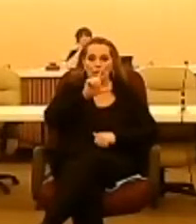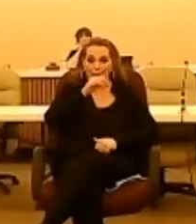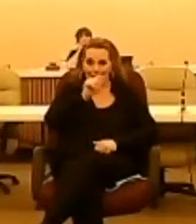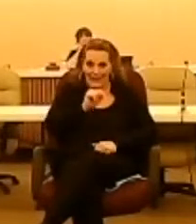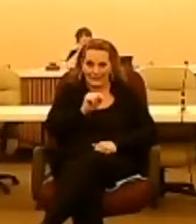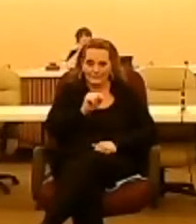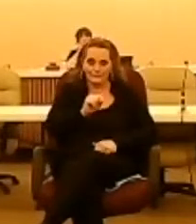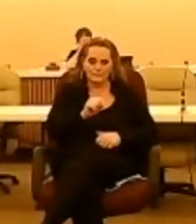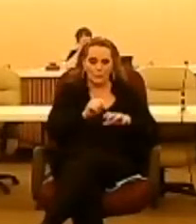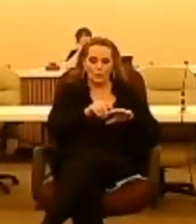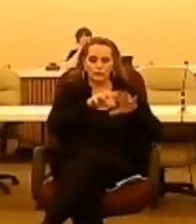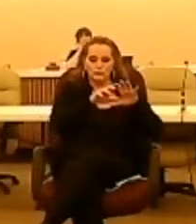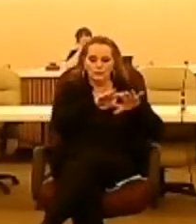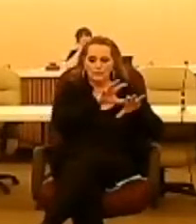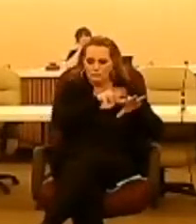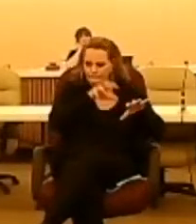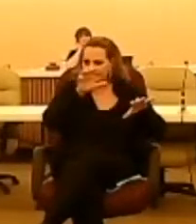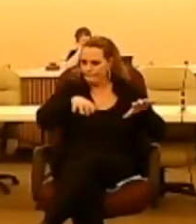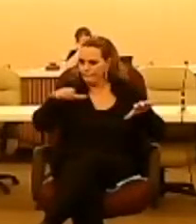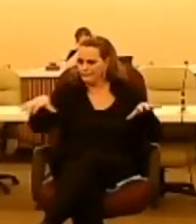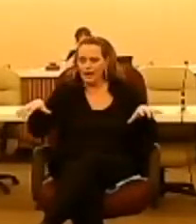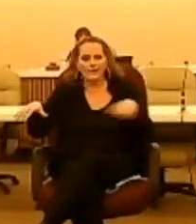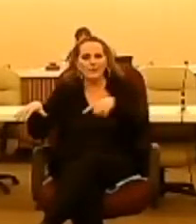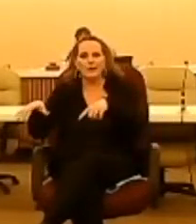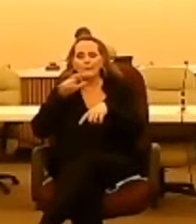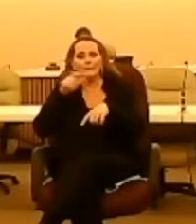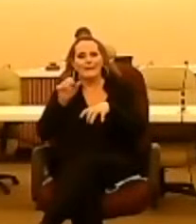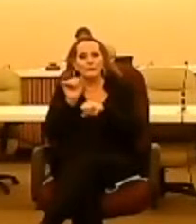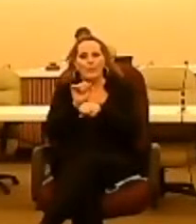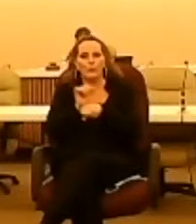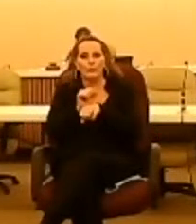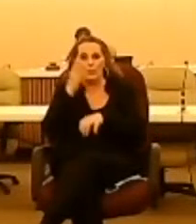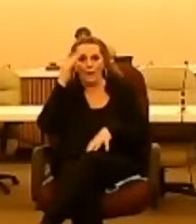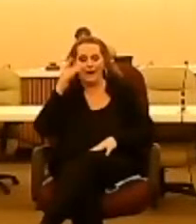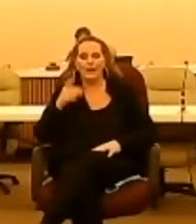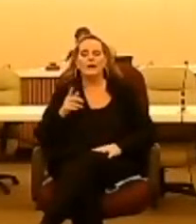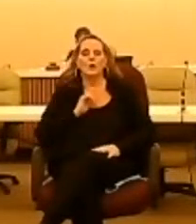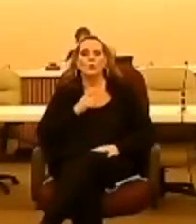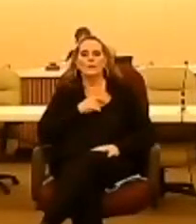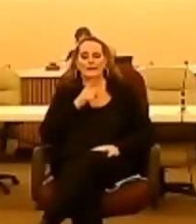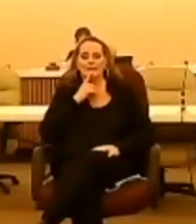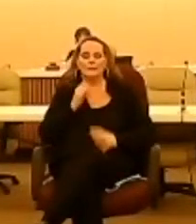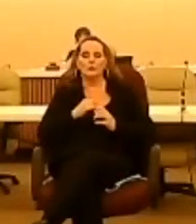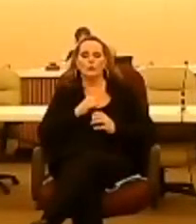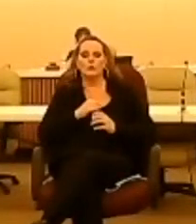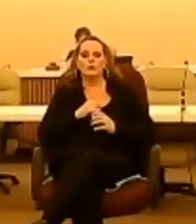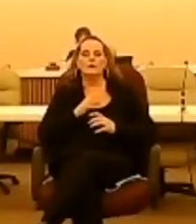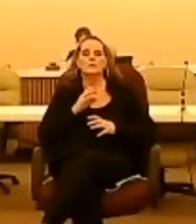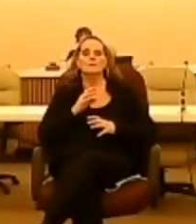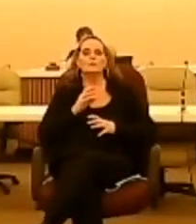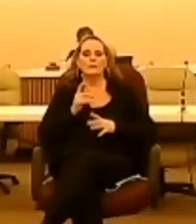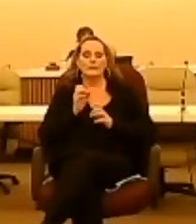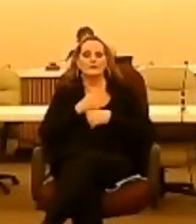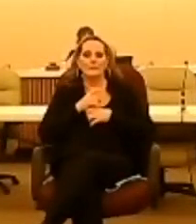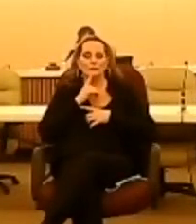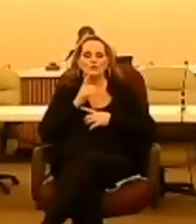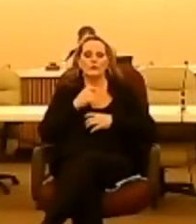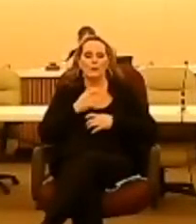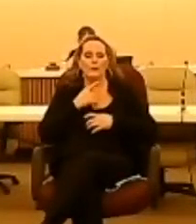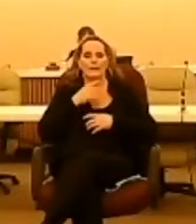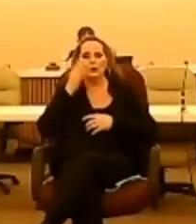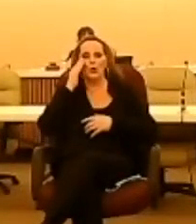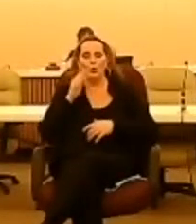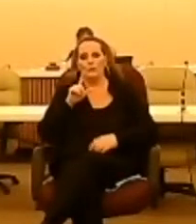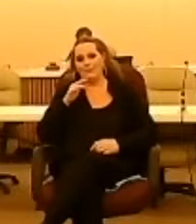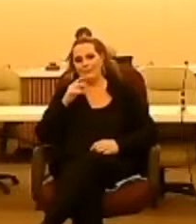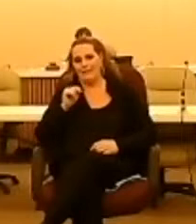portion, they've not been working on those because we need to finalize where the lot lines are. And it sounded like Chris was going to chime